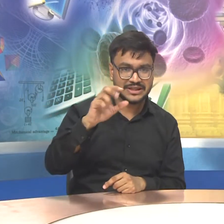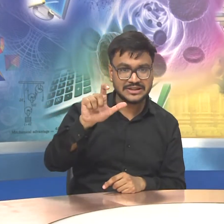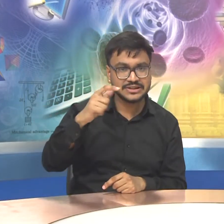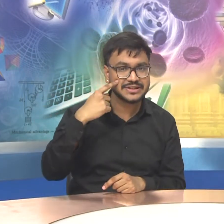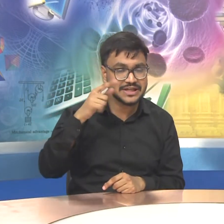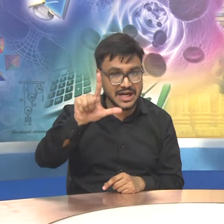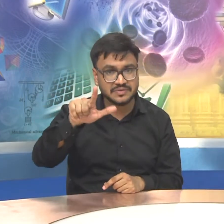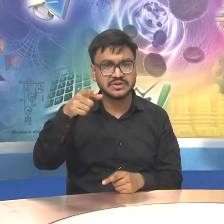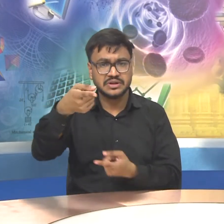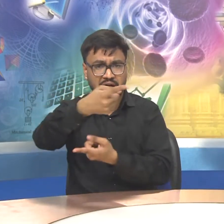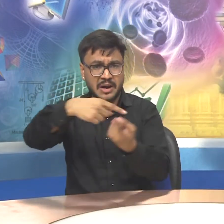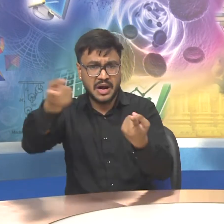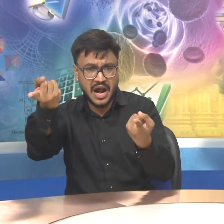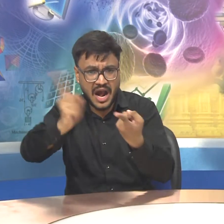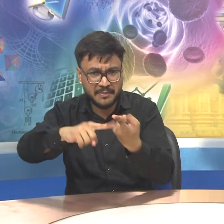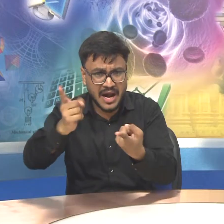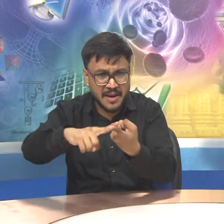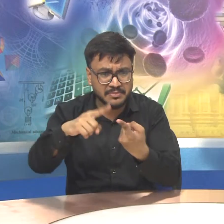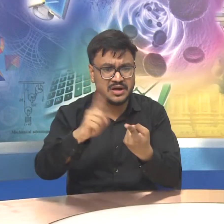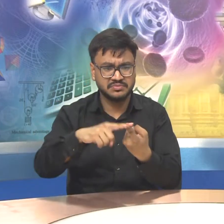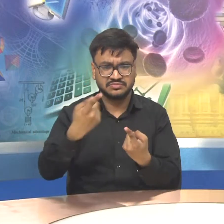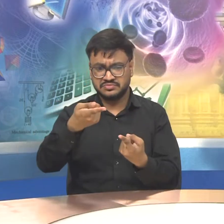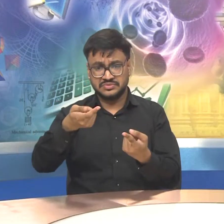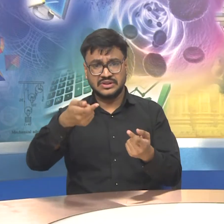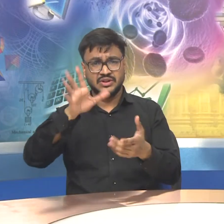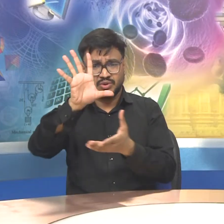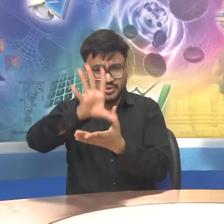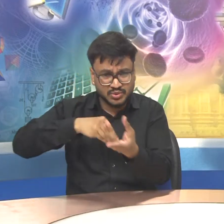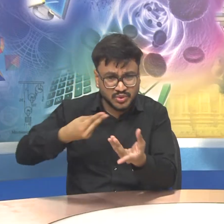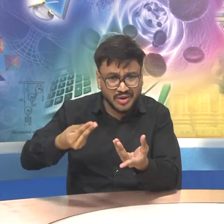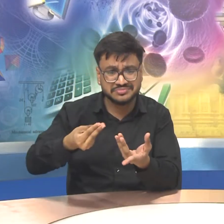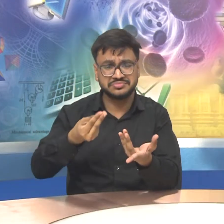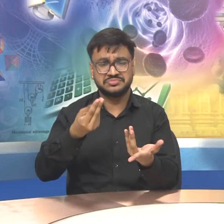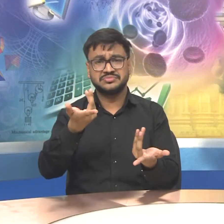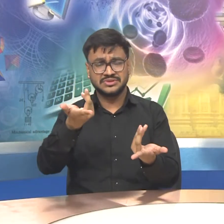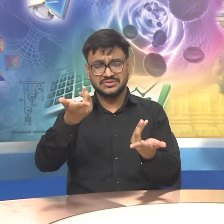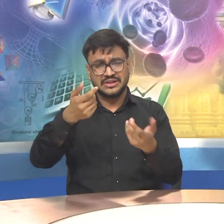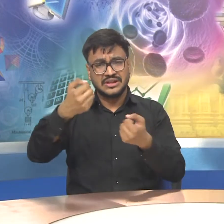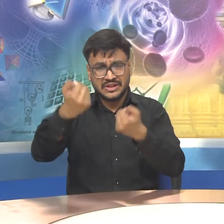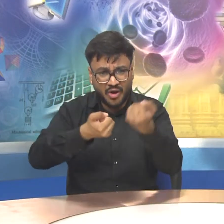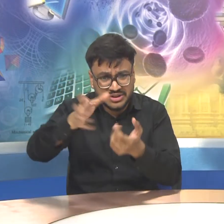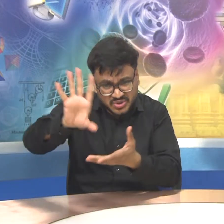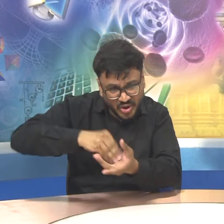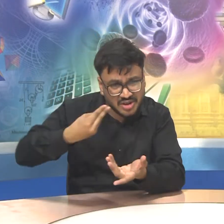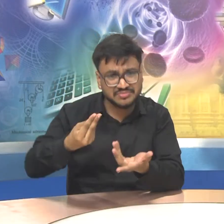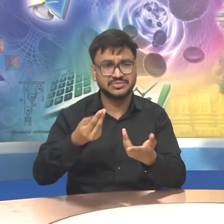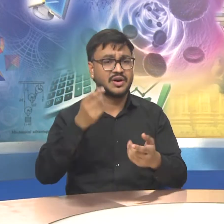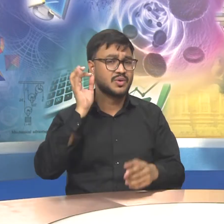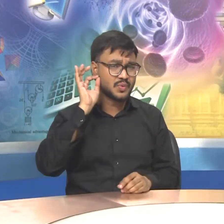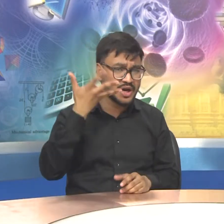There are certain cases which fall within the exclusive jurisdiction of the Supreme Court.